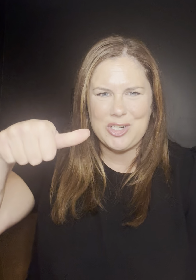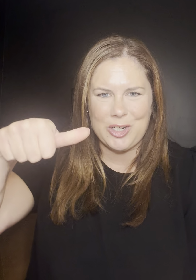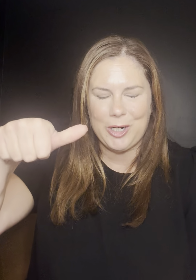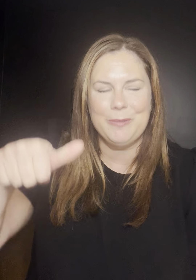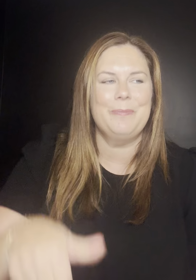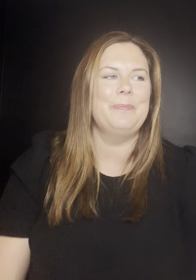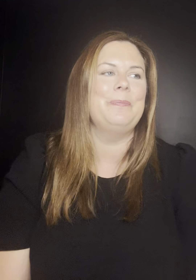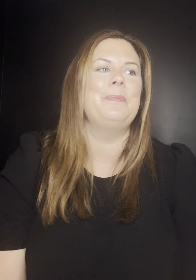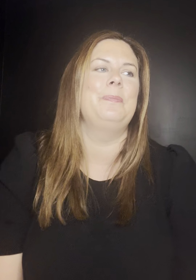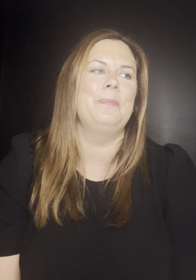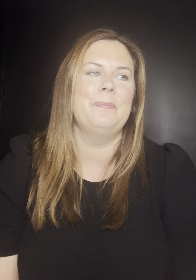unsure.